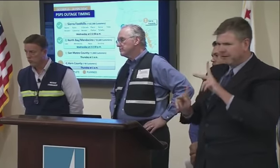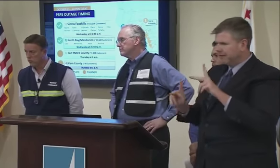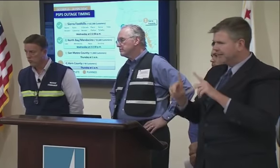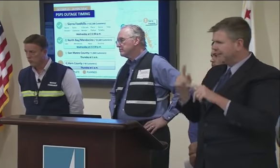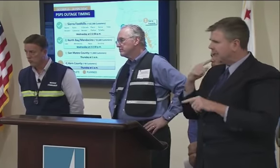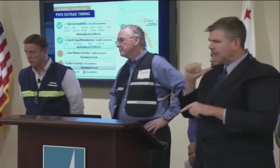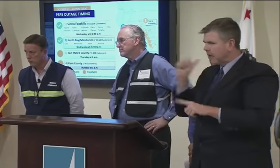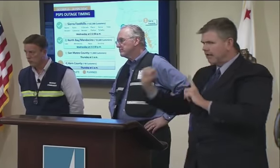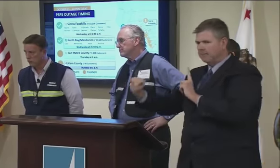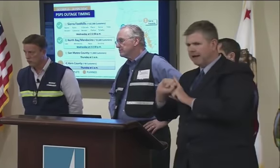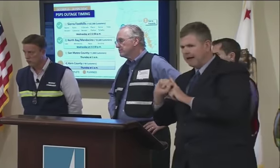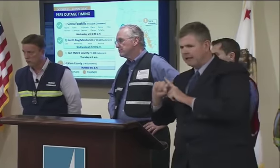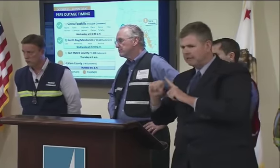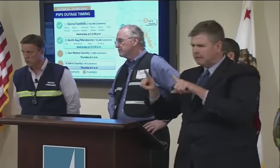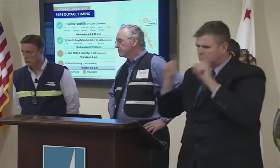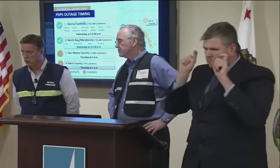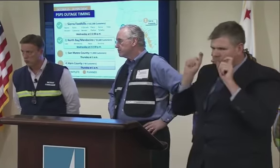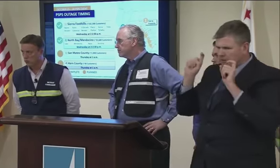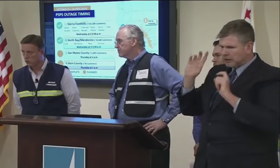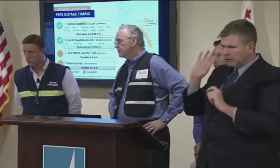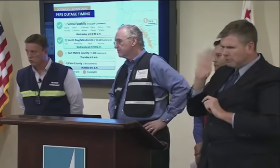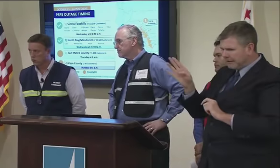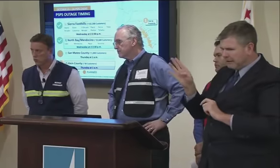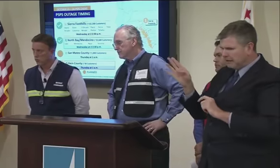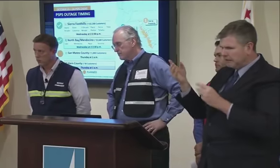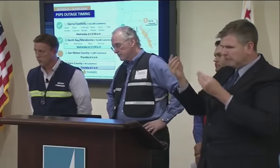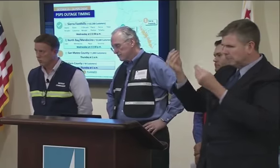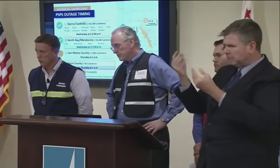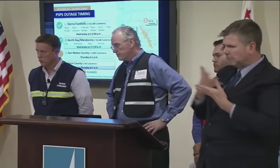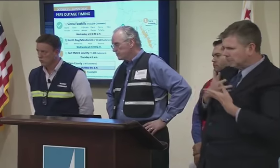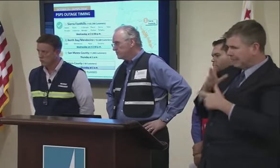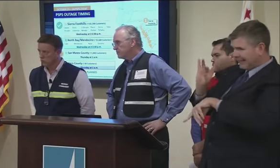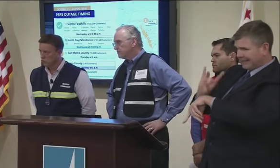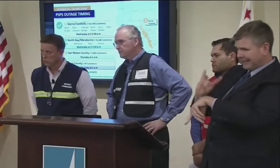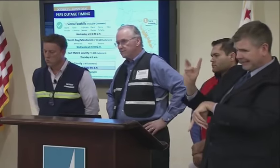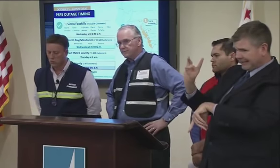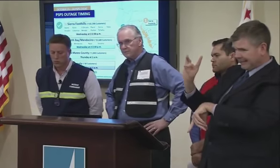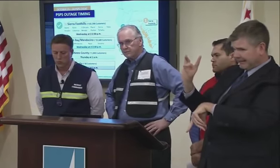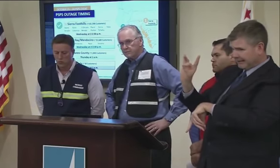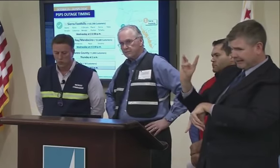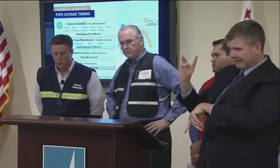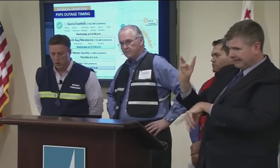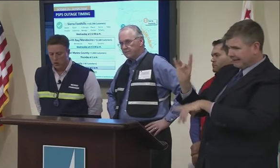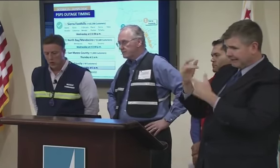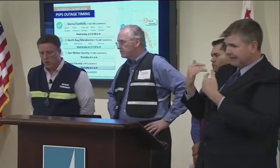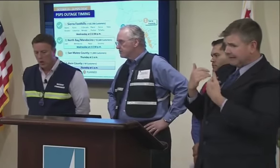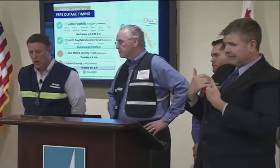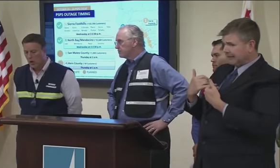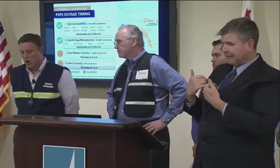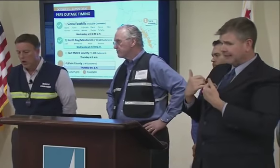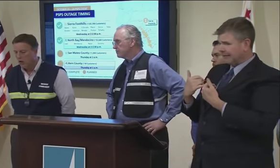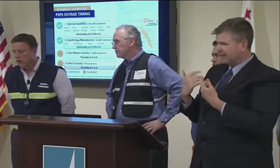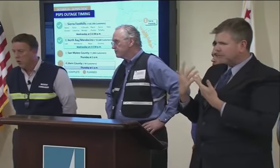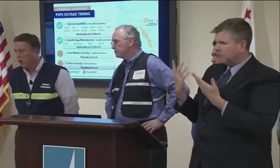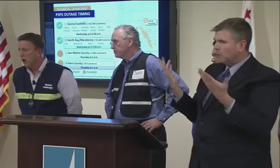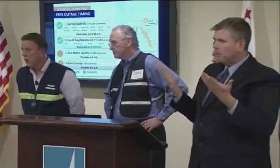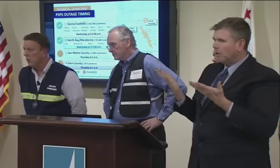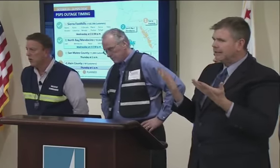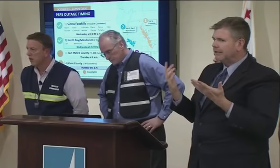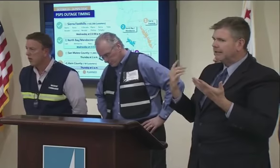be another update at 8 o'clock. Is there still narrowing going on? What can we expect tonight?